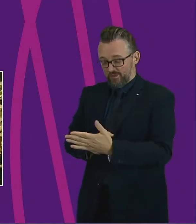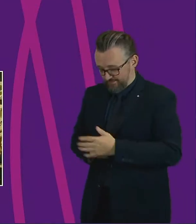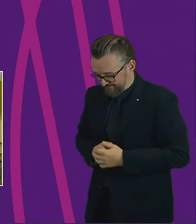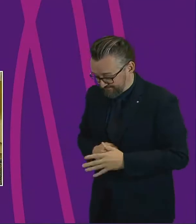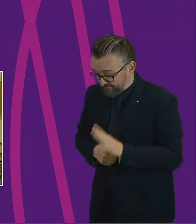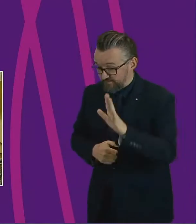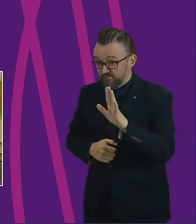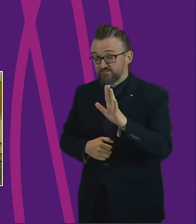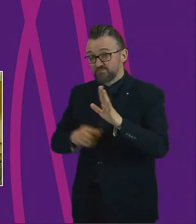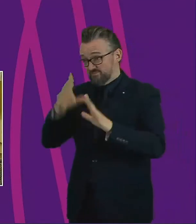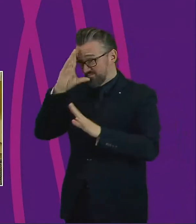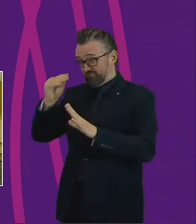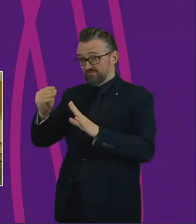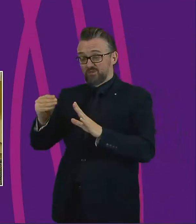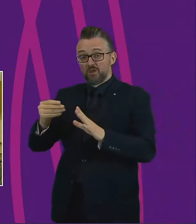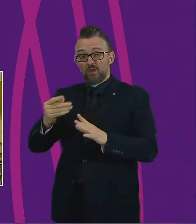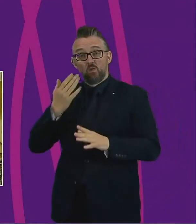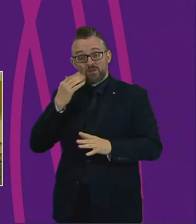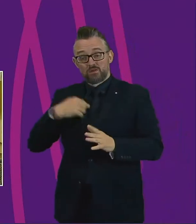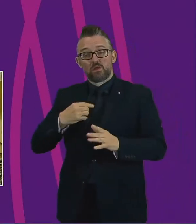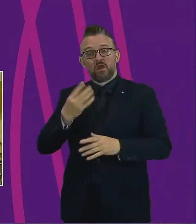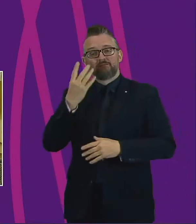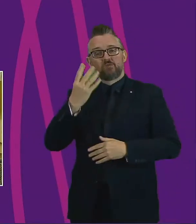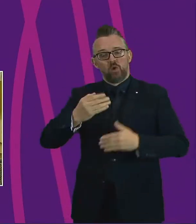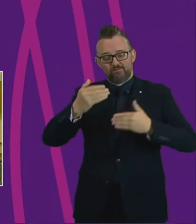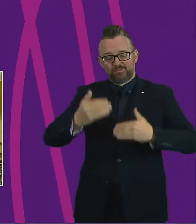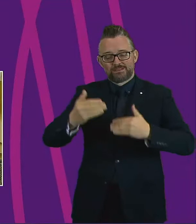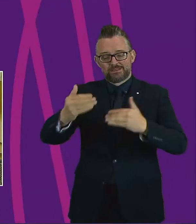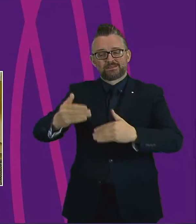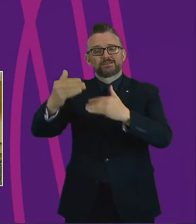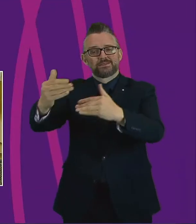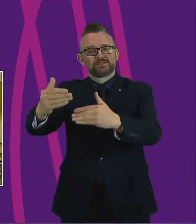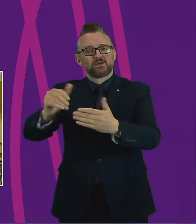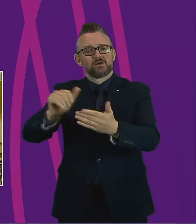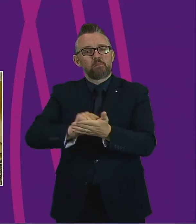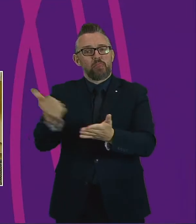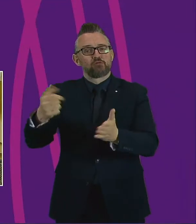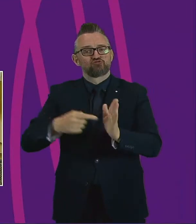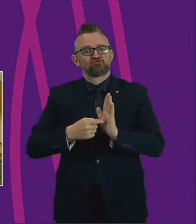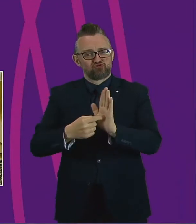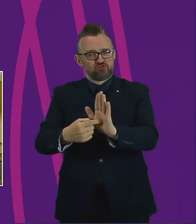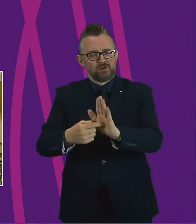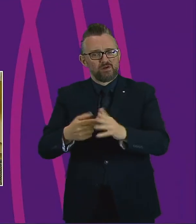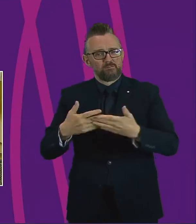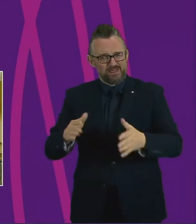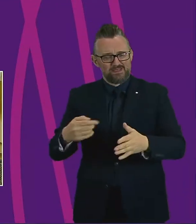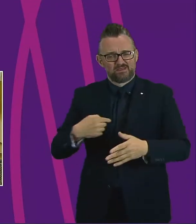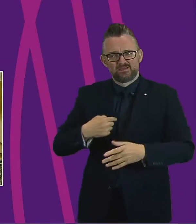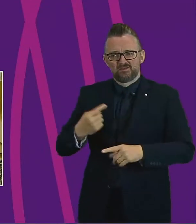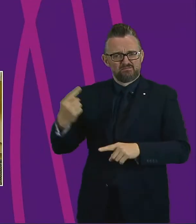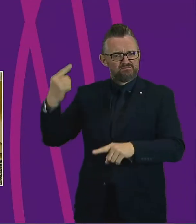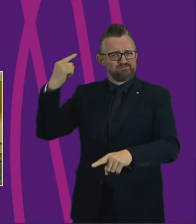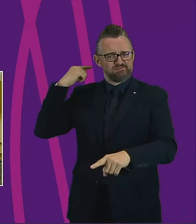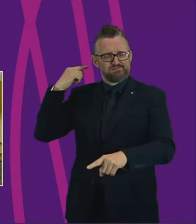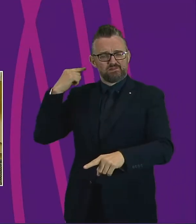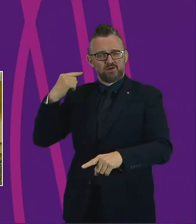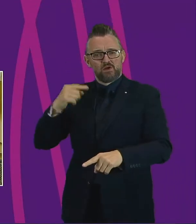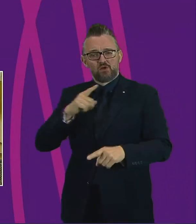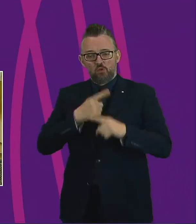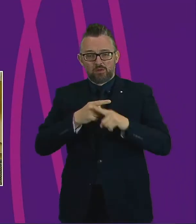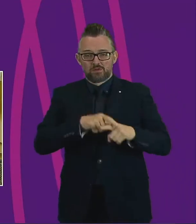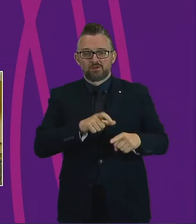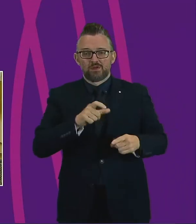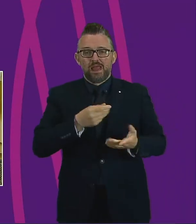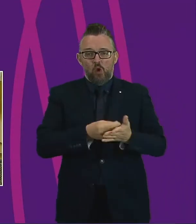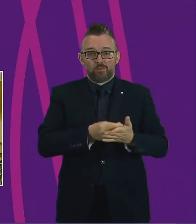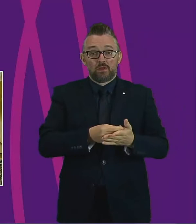on the day that we published the 4-phase route map for getting the whole country, not just the economy, out of lockdown, we